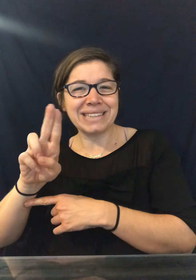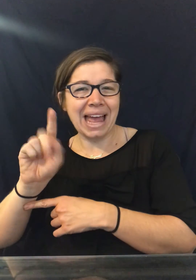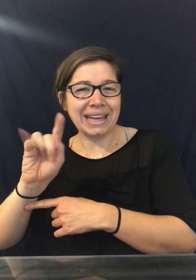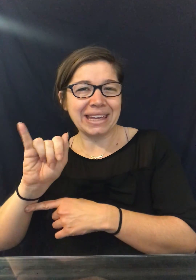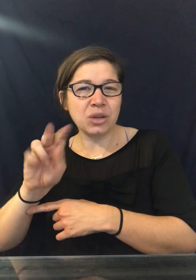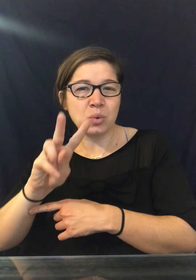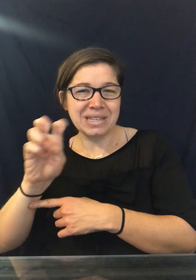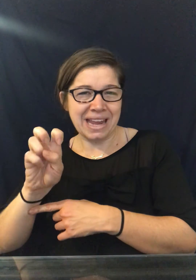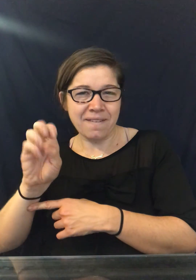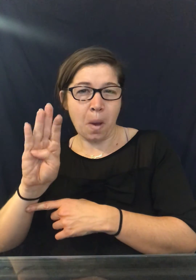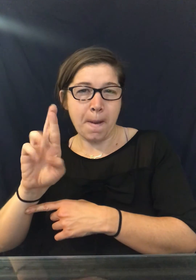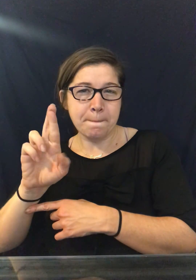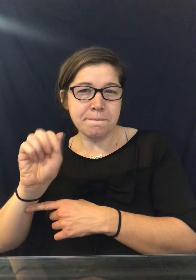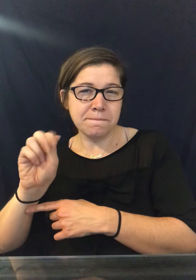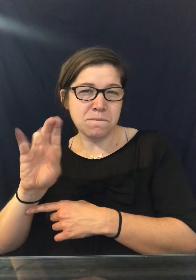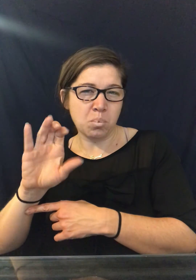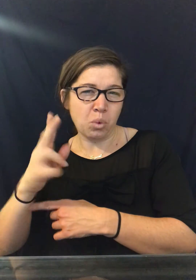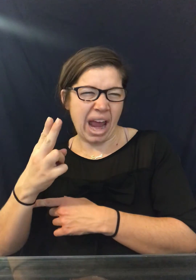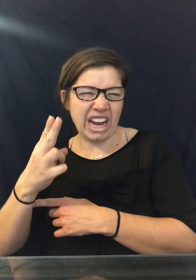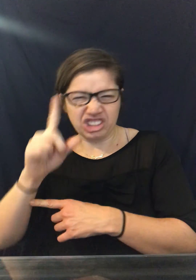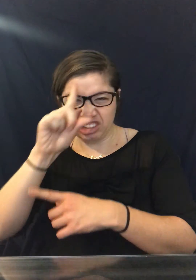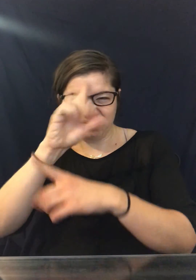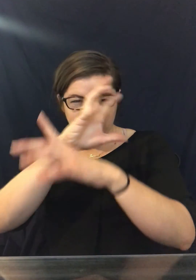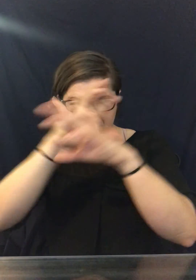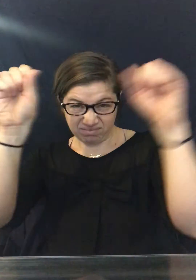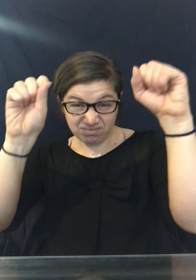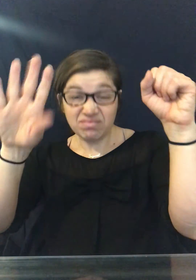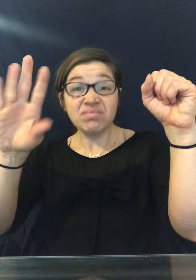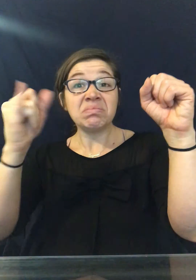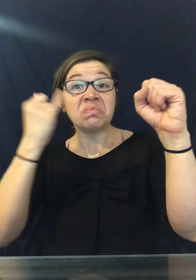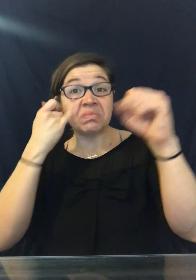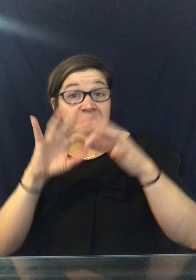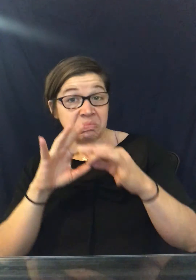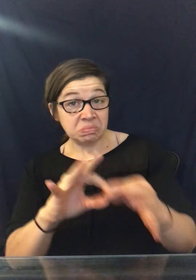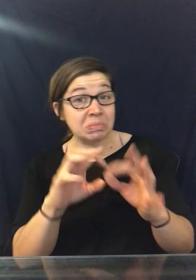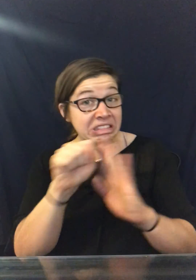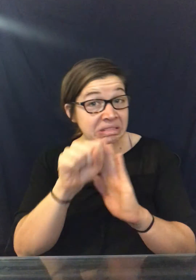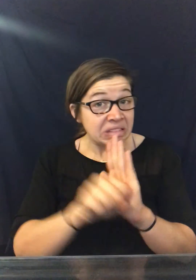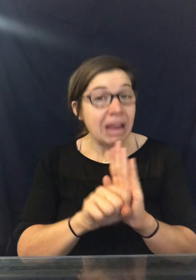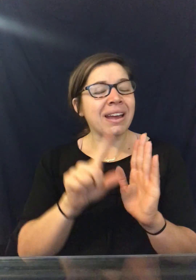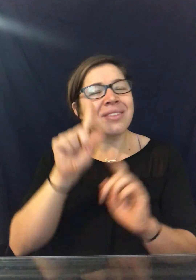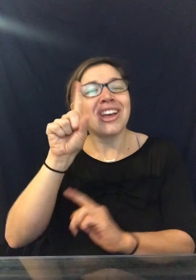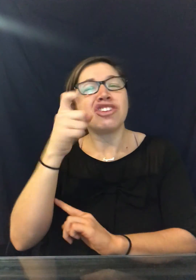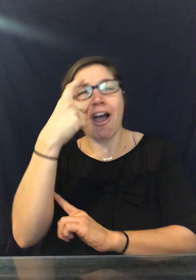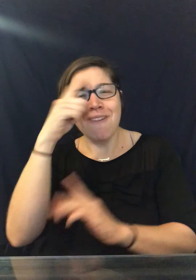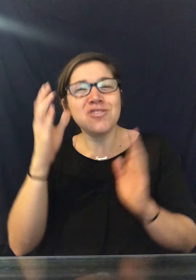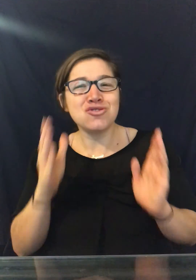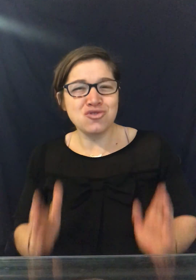if we're talking about at the state level, that would be the governor. Let's take a closer look